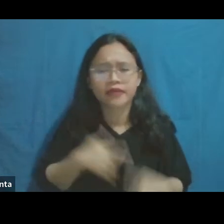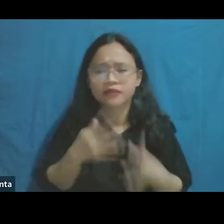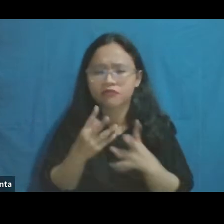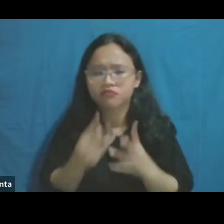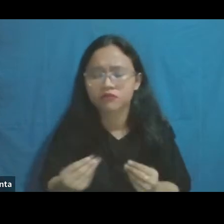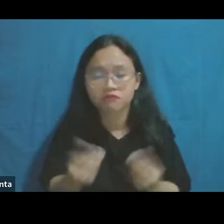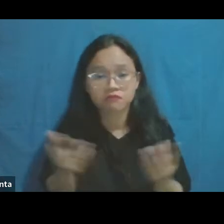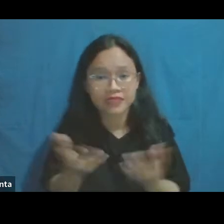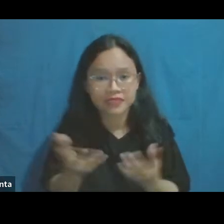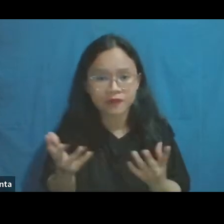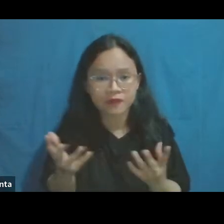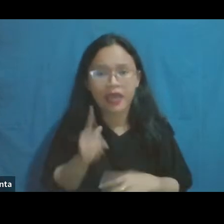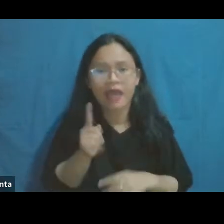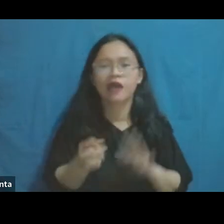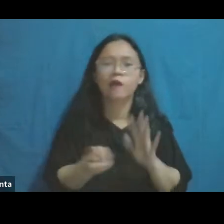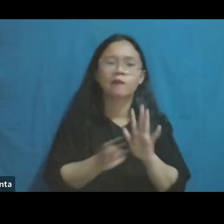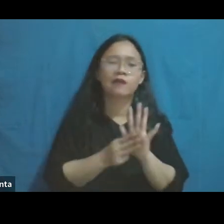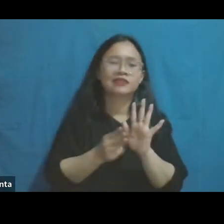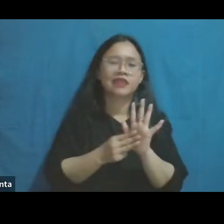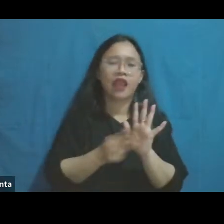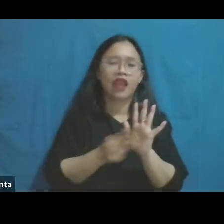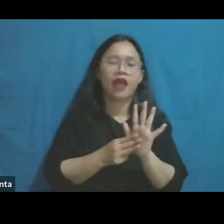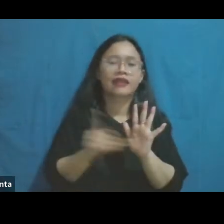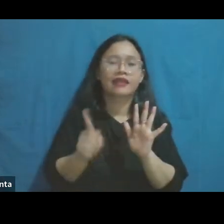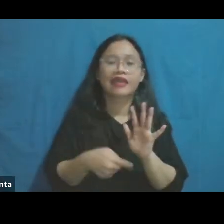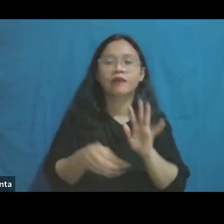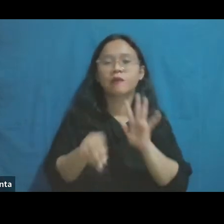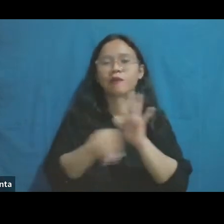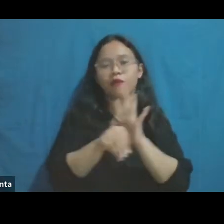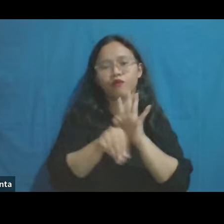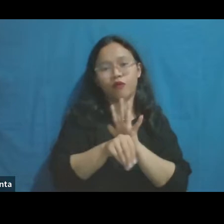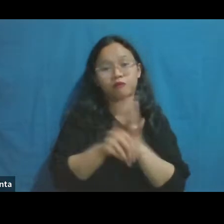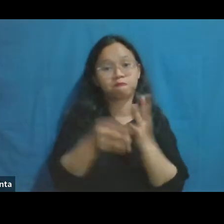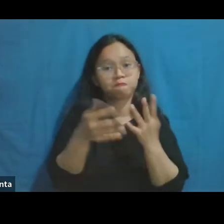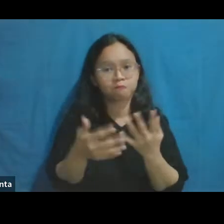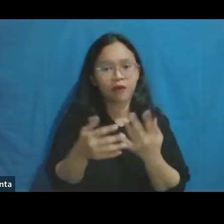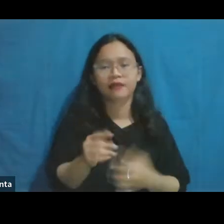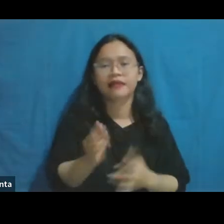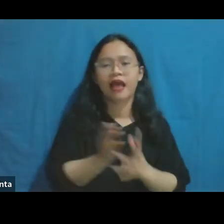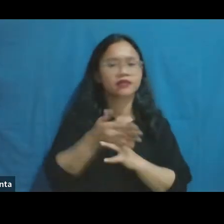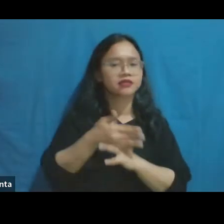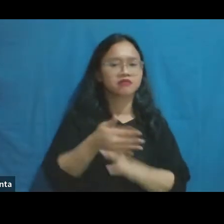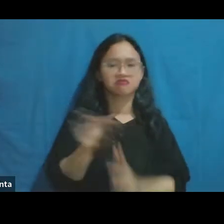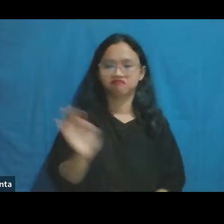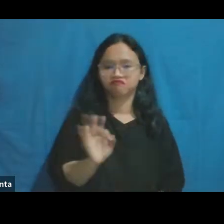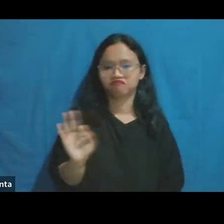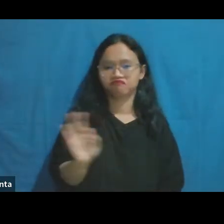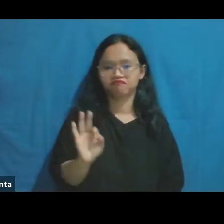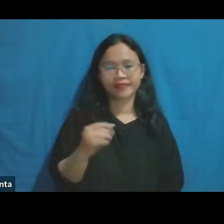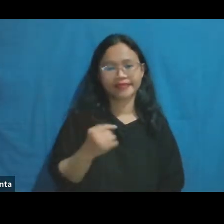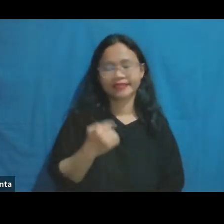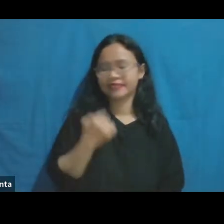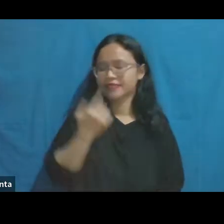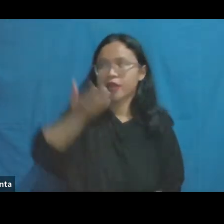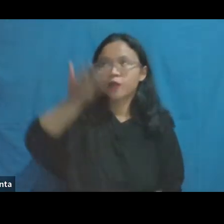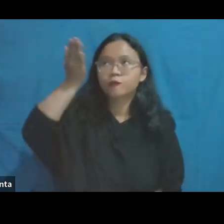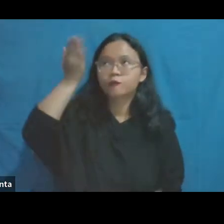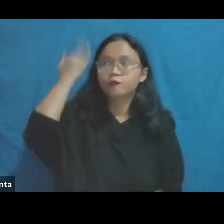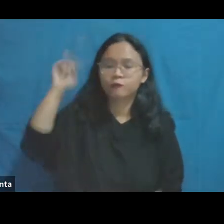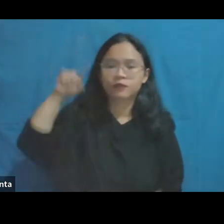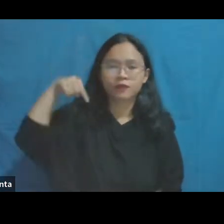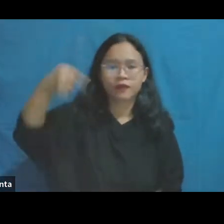Papuan, like there's no access for foreign journalists, for